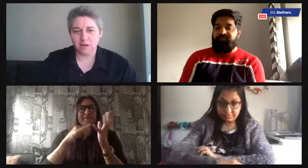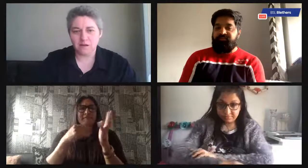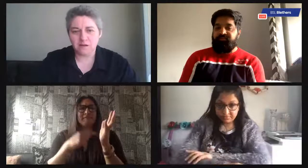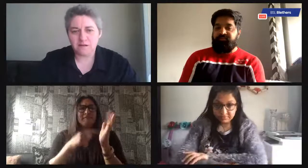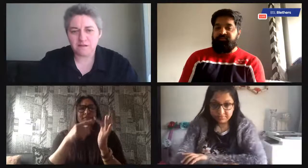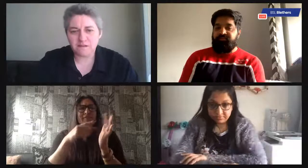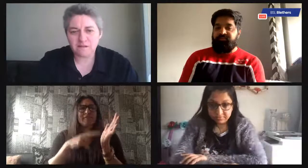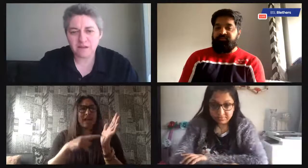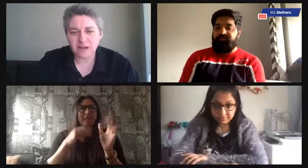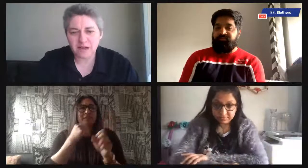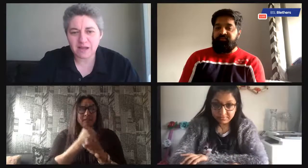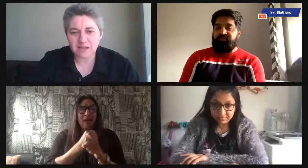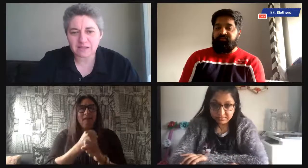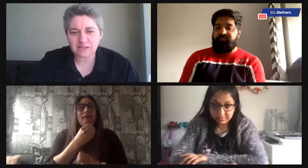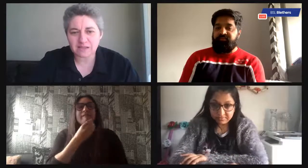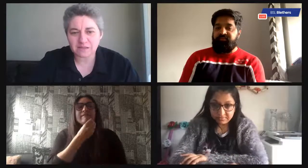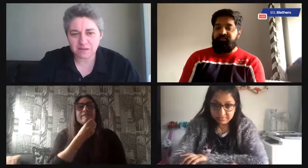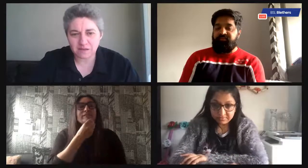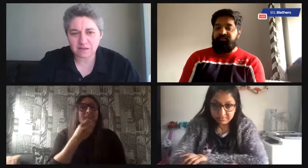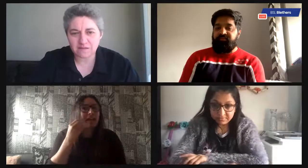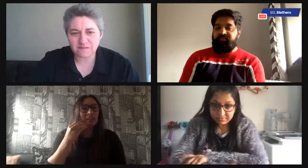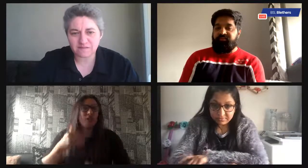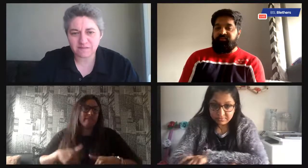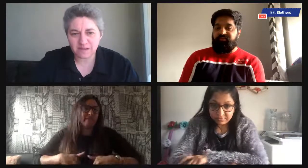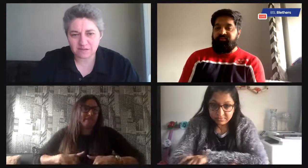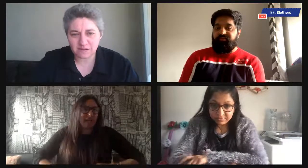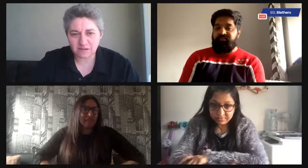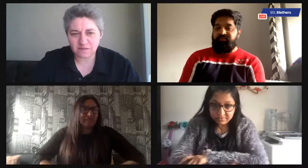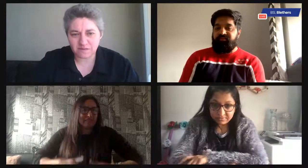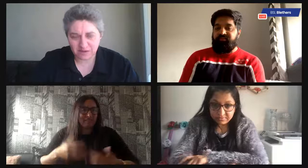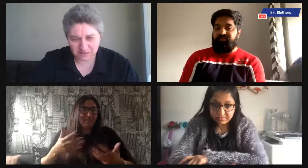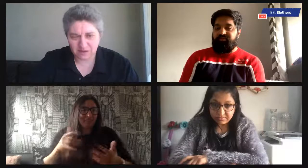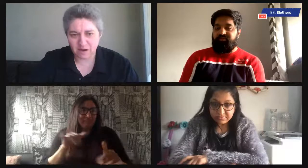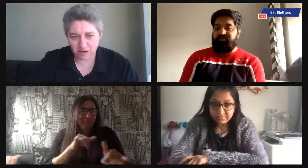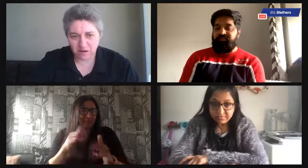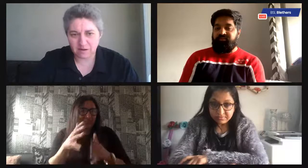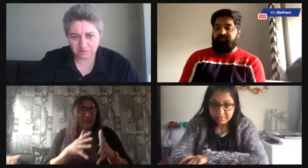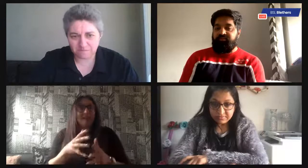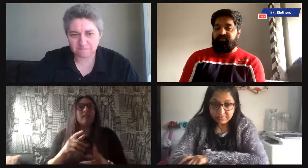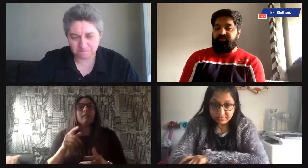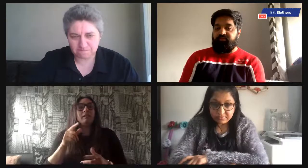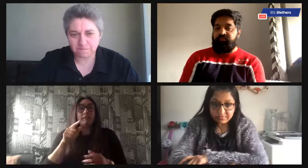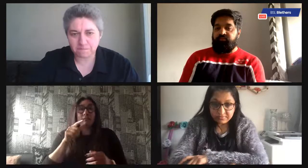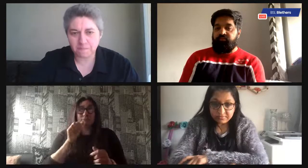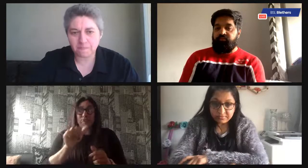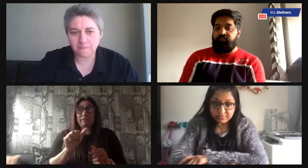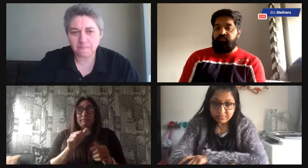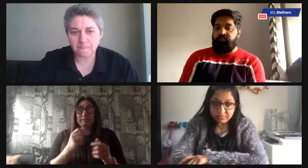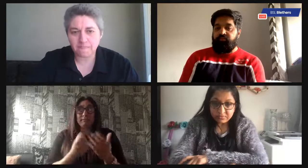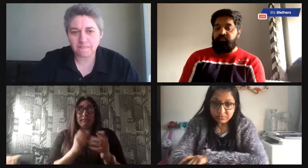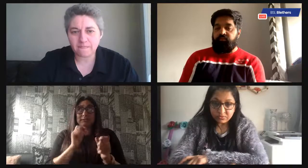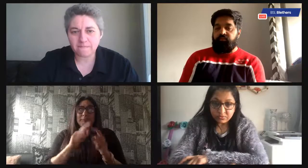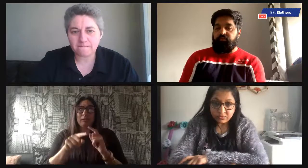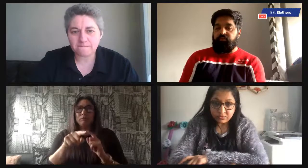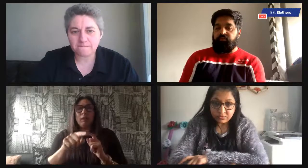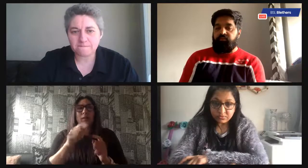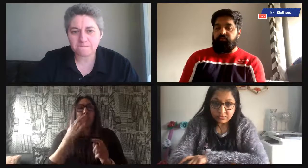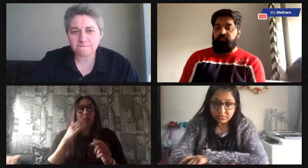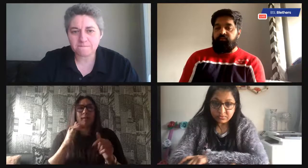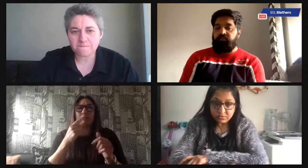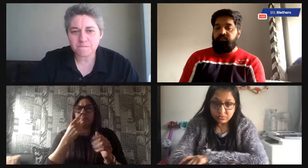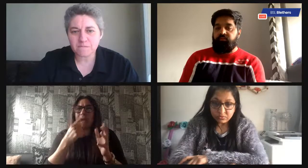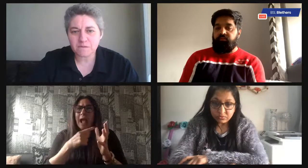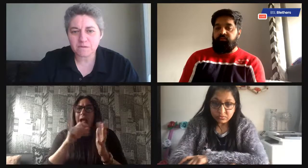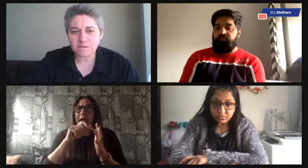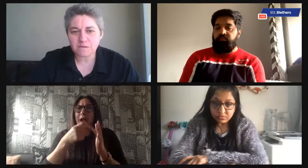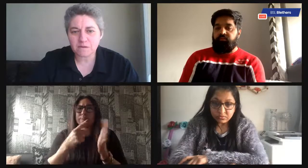month. And it's the fasting time. That's the sign for it. Ramadan is either signed from your face